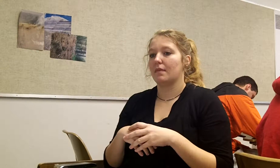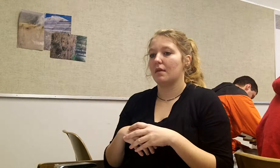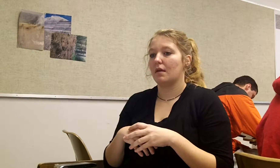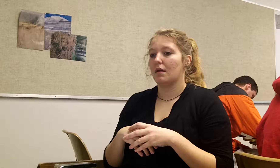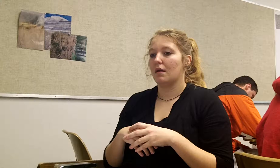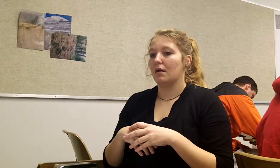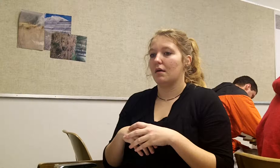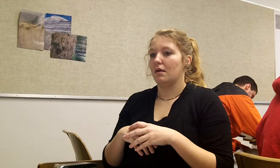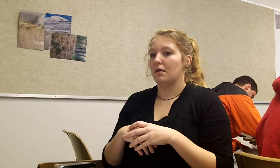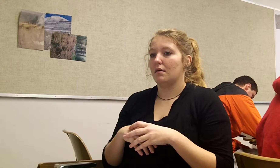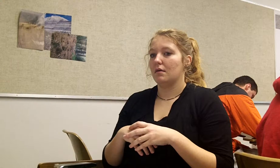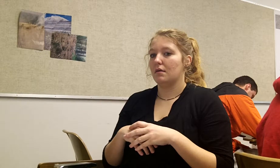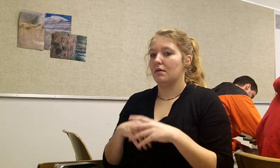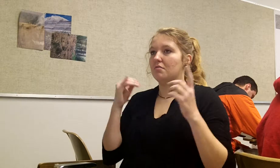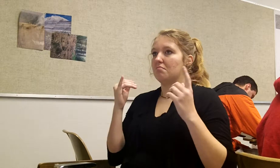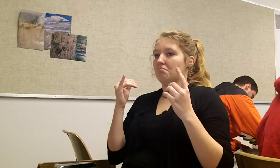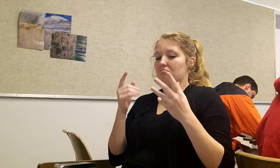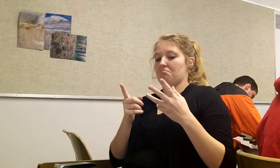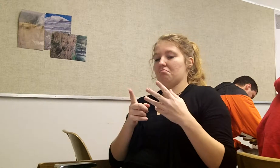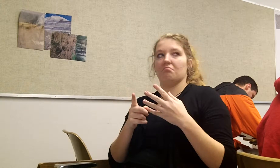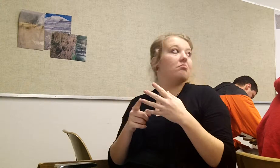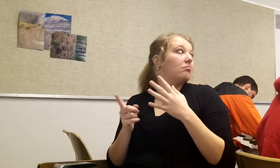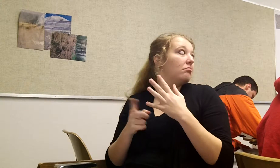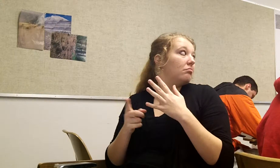actually, I moved into today's lecture, so we haven't talked about delta Notch yet.